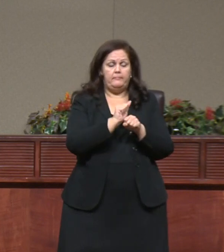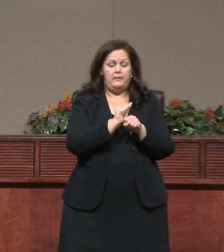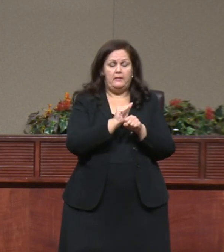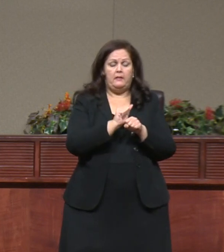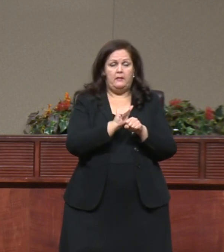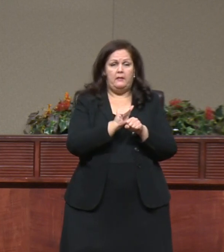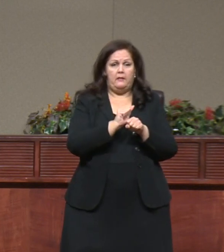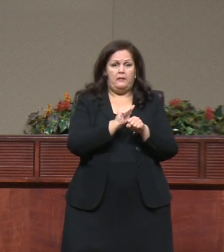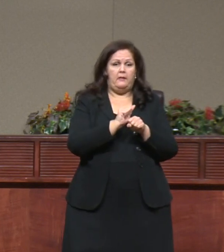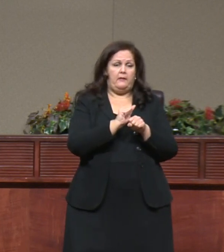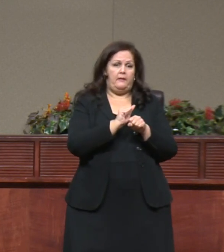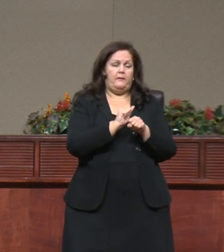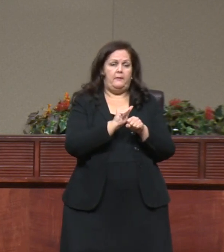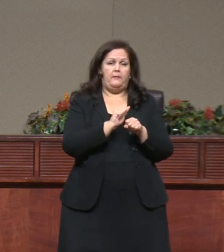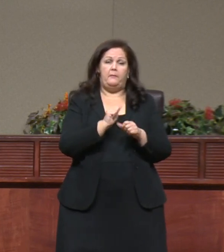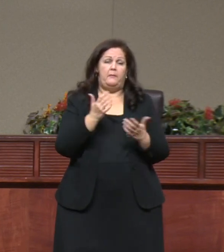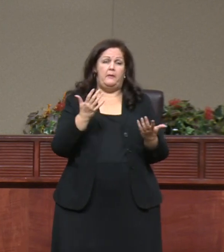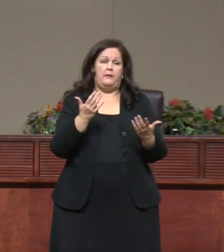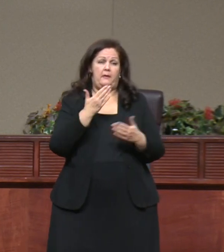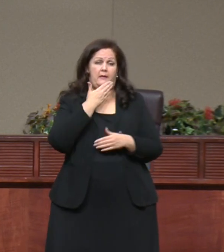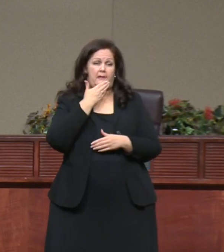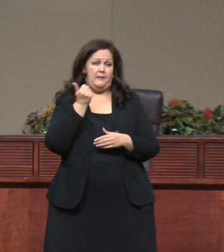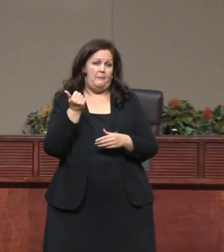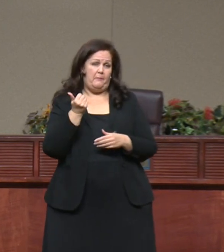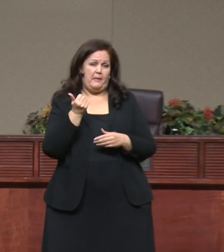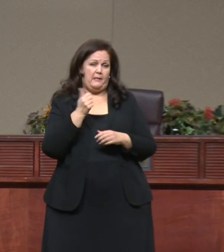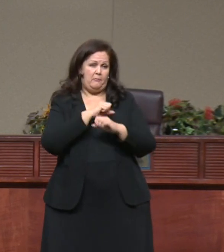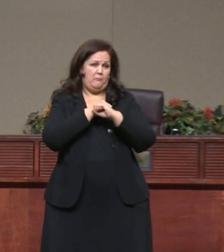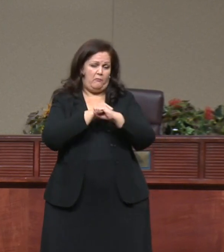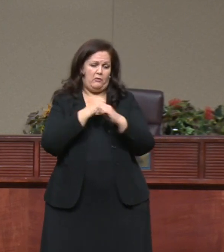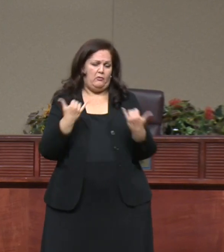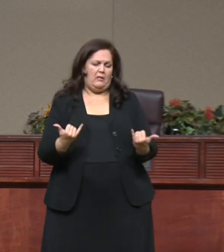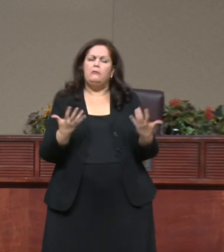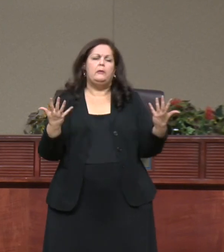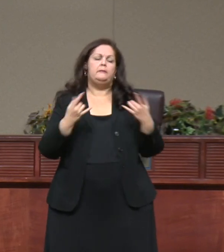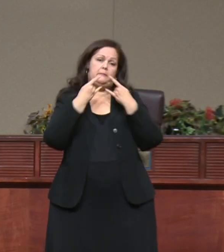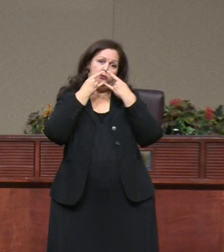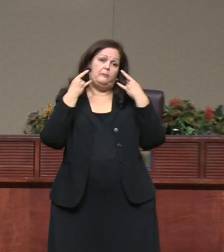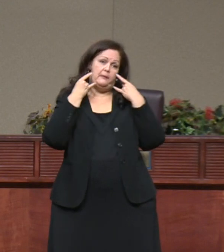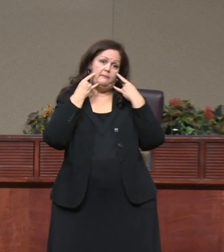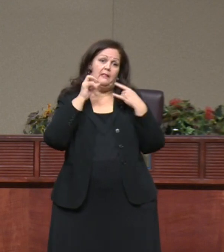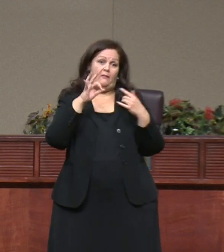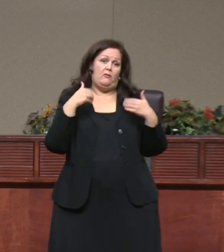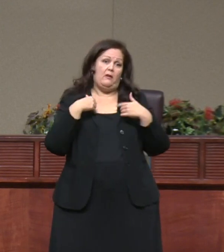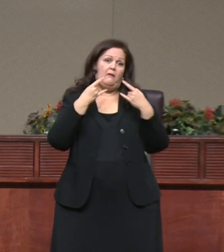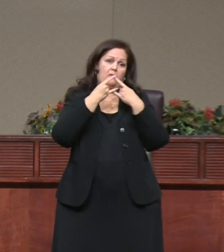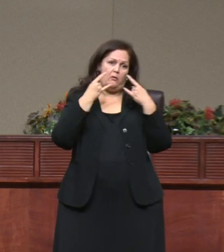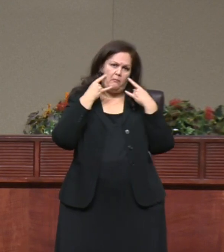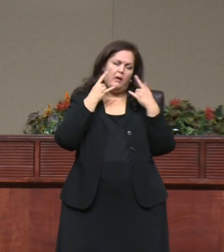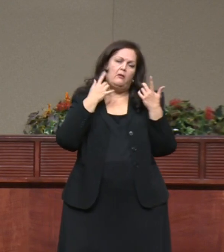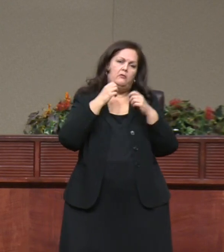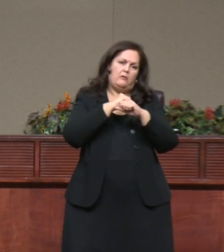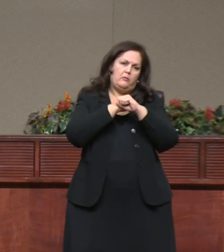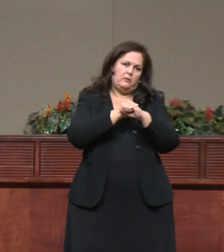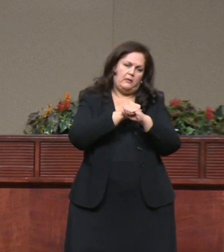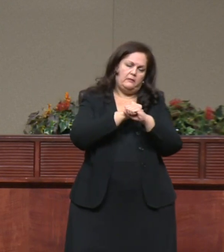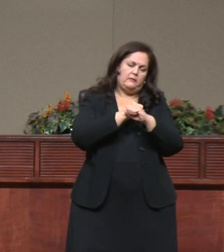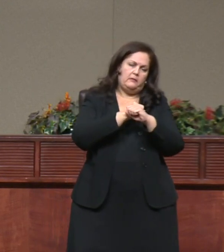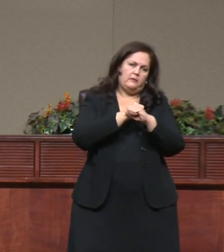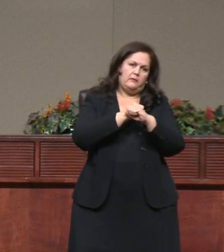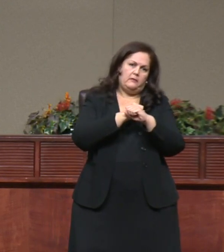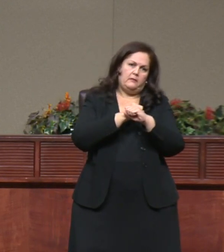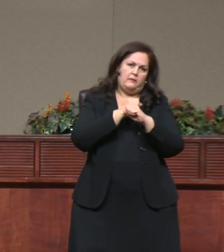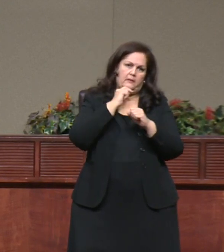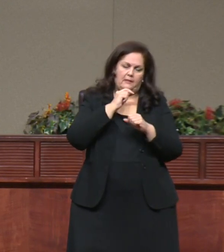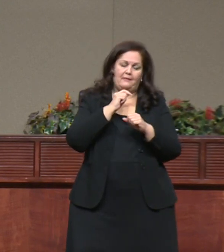best vaccine that we have right now is the mask. You have your mask on, you are protected. You are 6